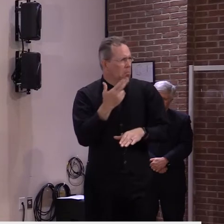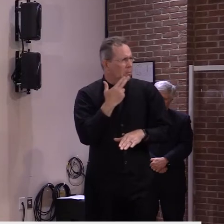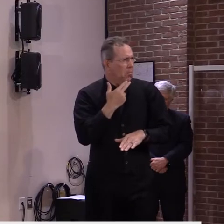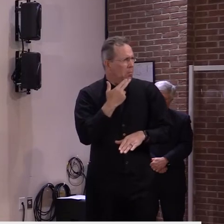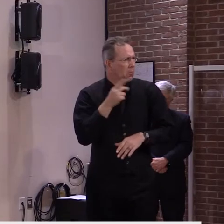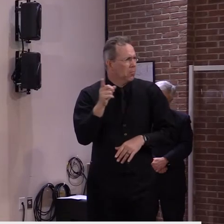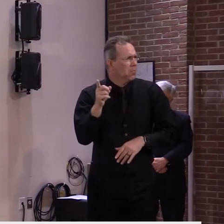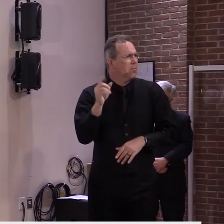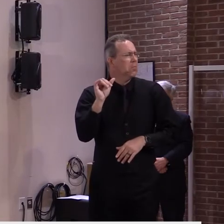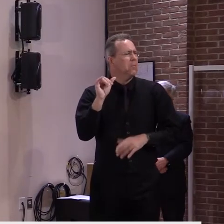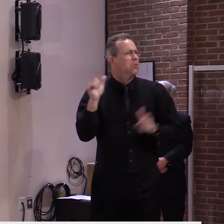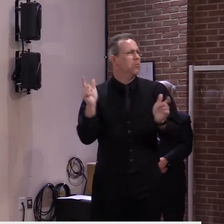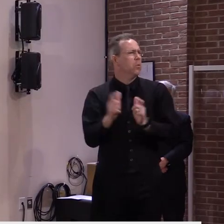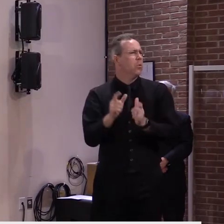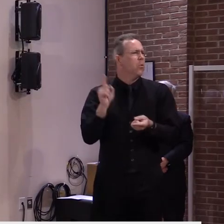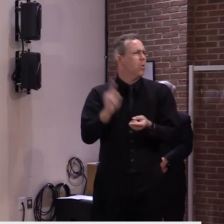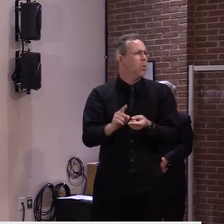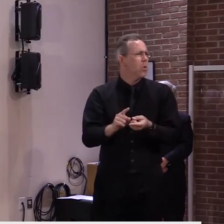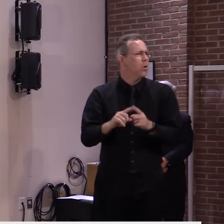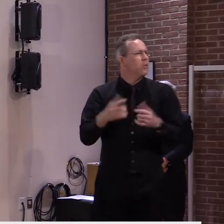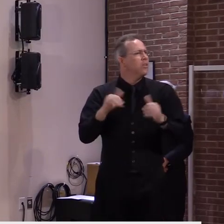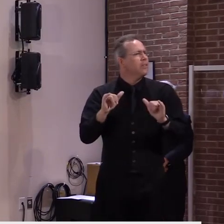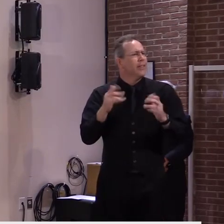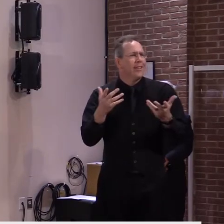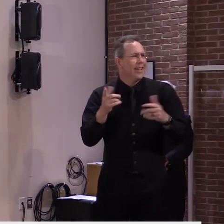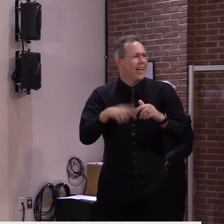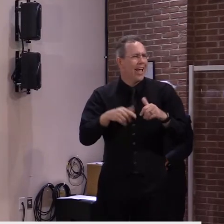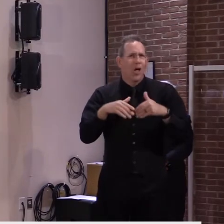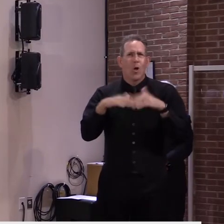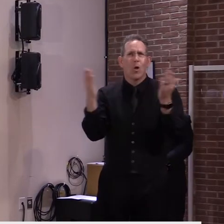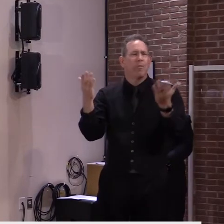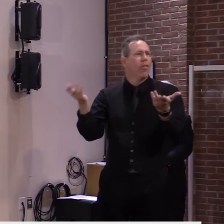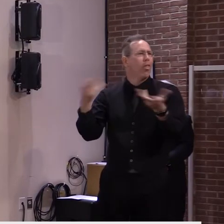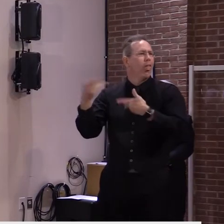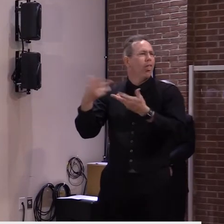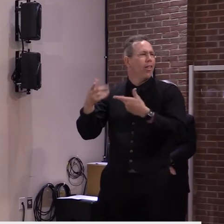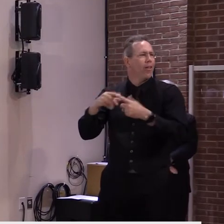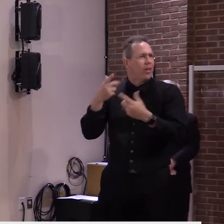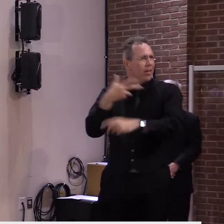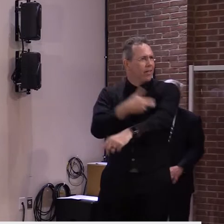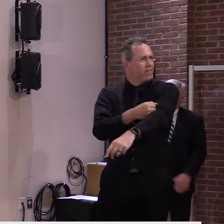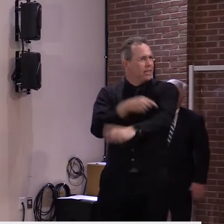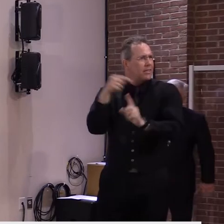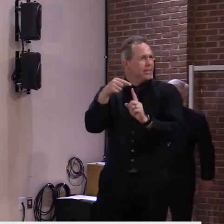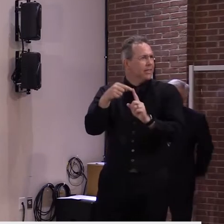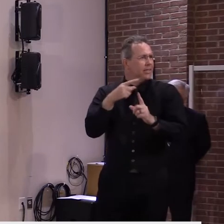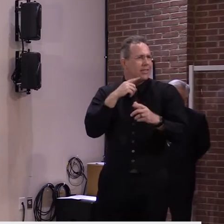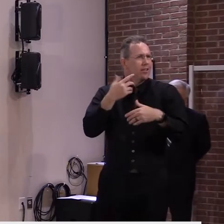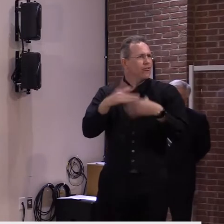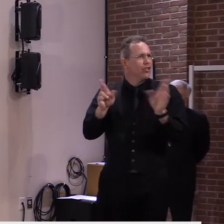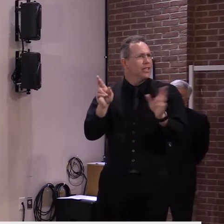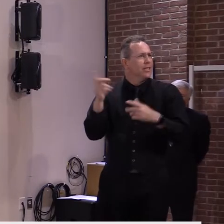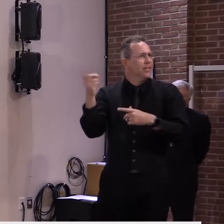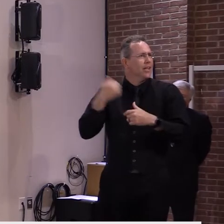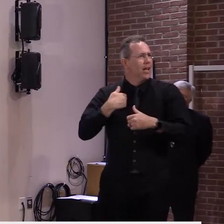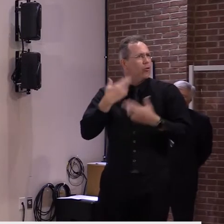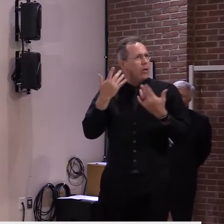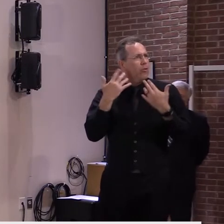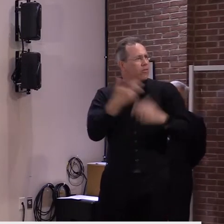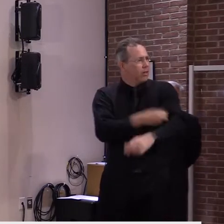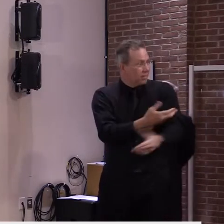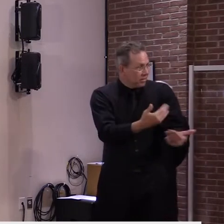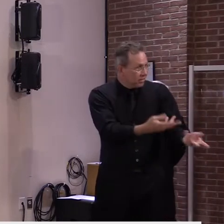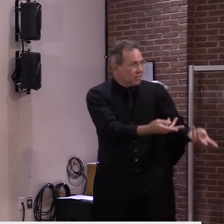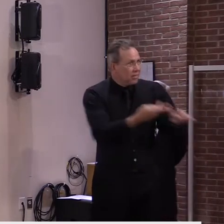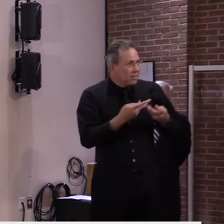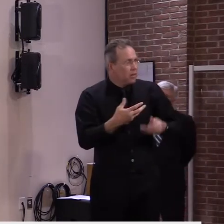opening back up because they haven't received the vaccine. So they're hesitant to open up their border to